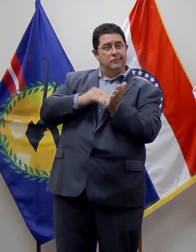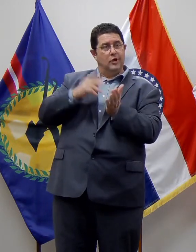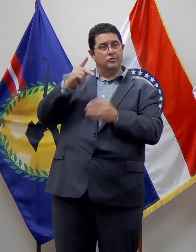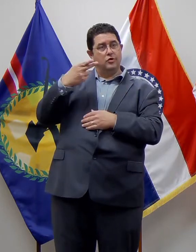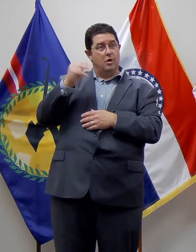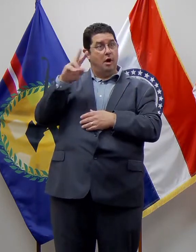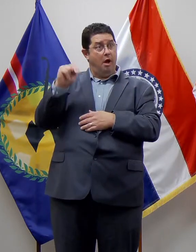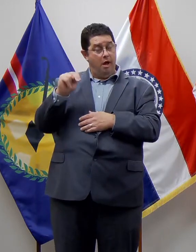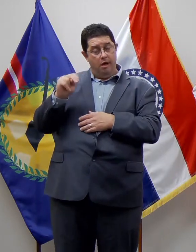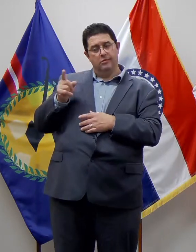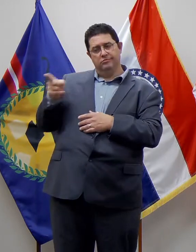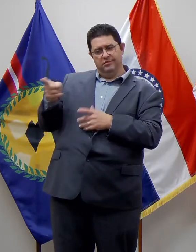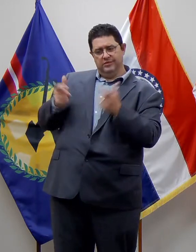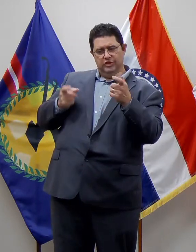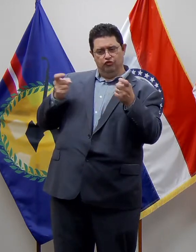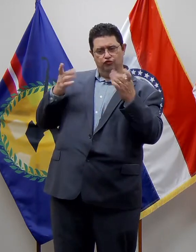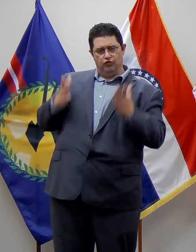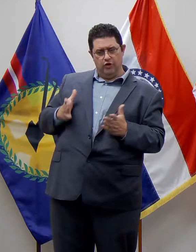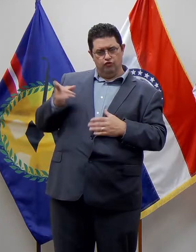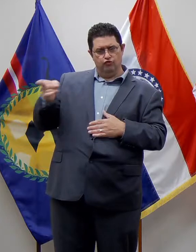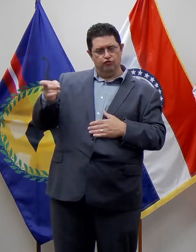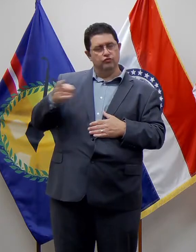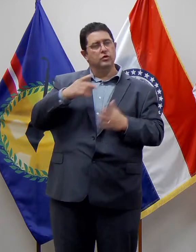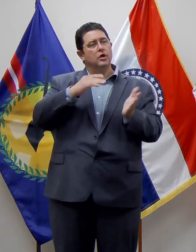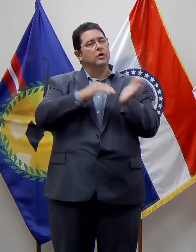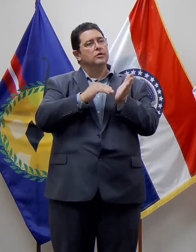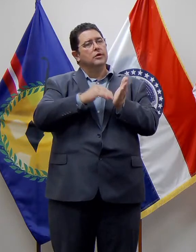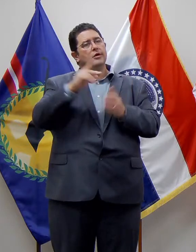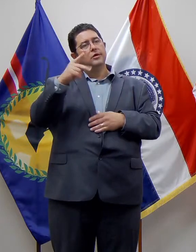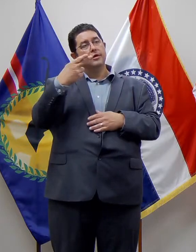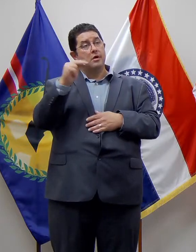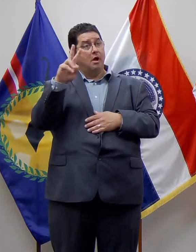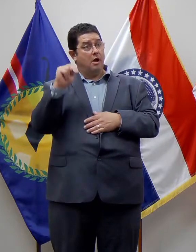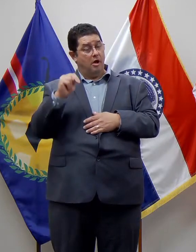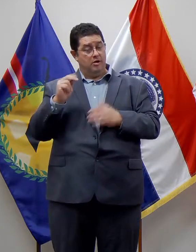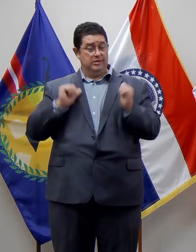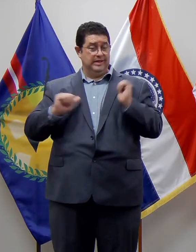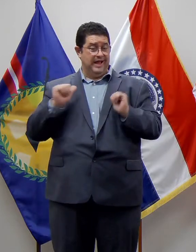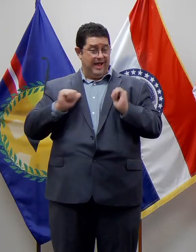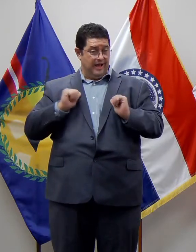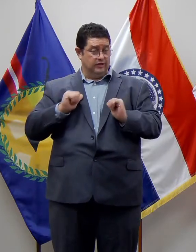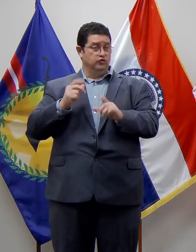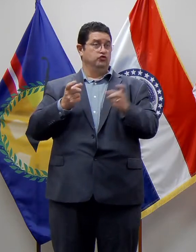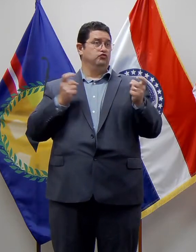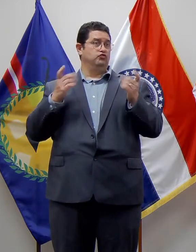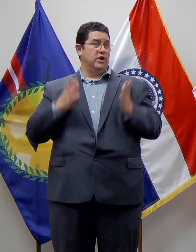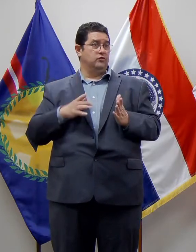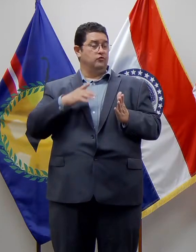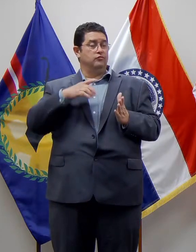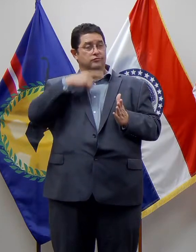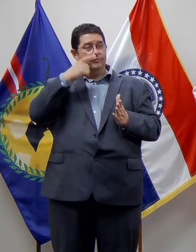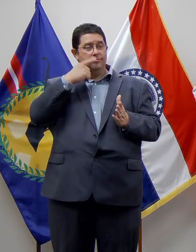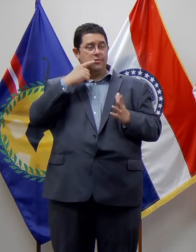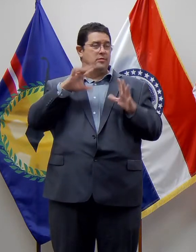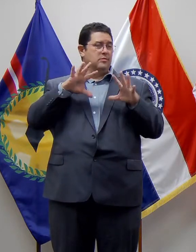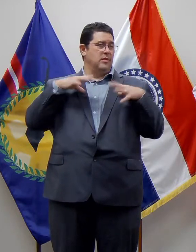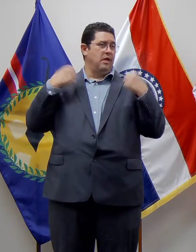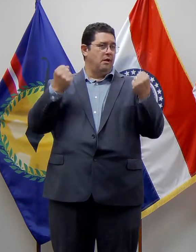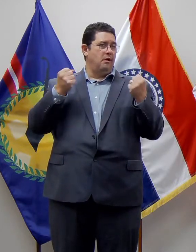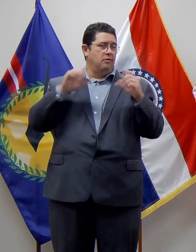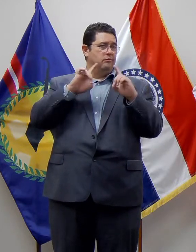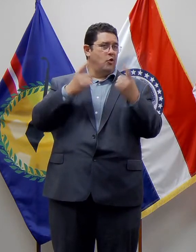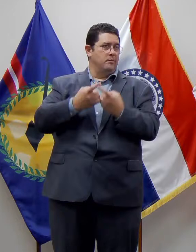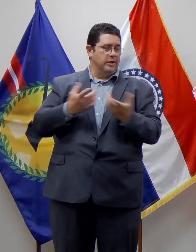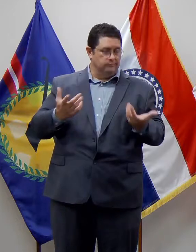as director. Dr. Khan is the acting director of the Department of Public Health and will continue to be acting director.